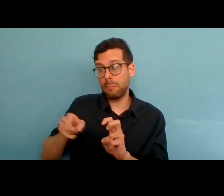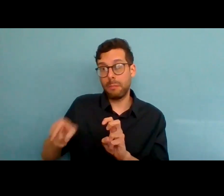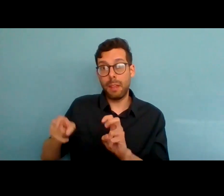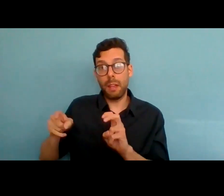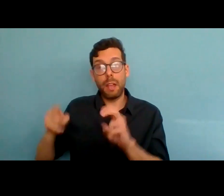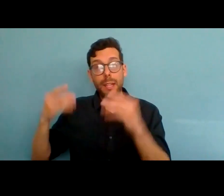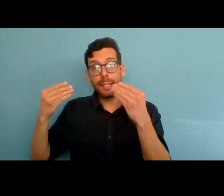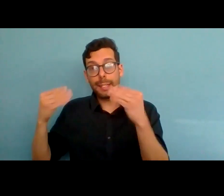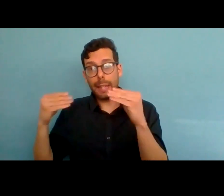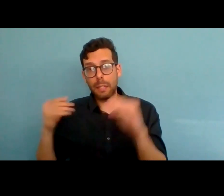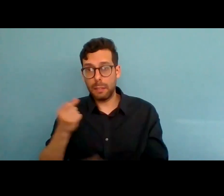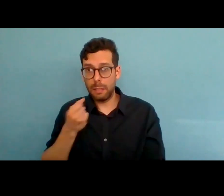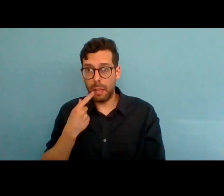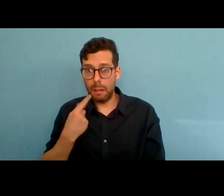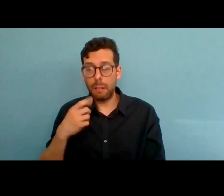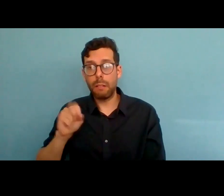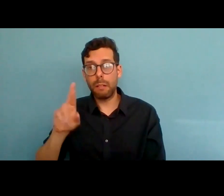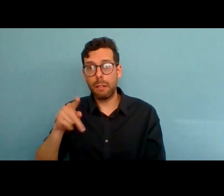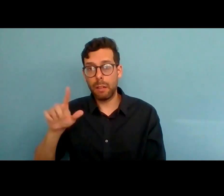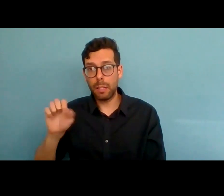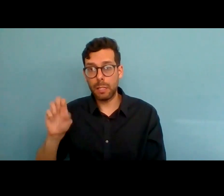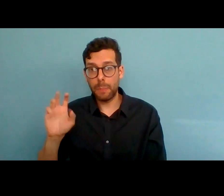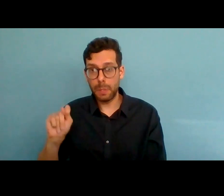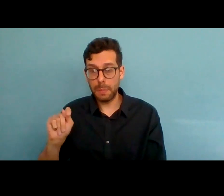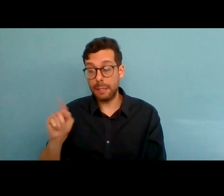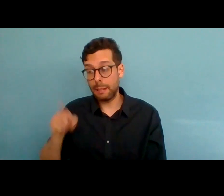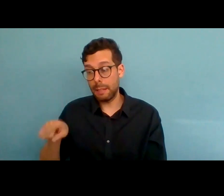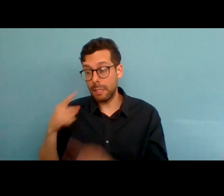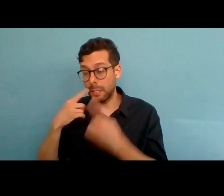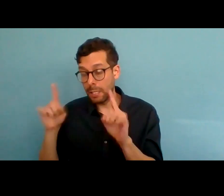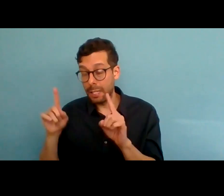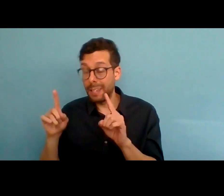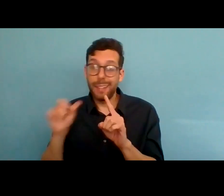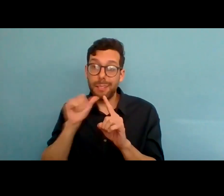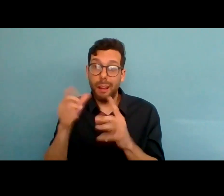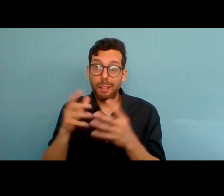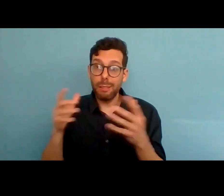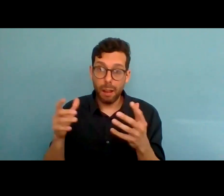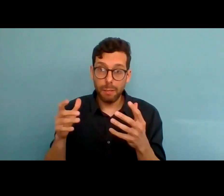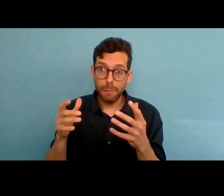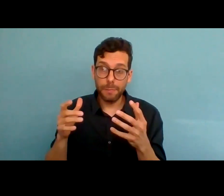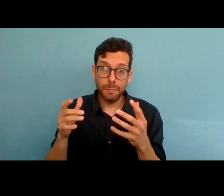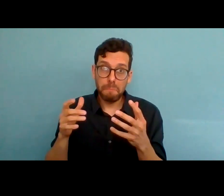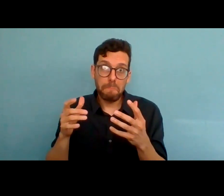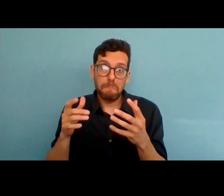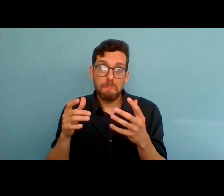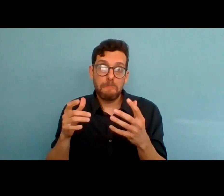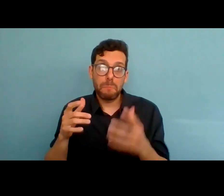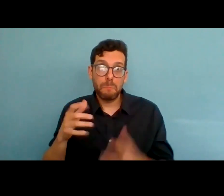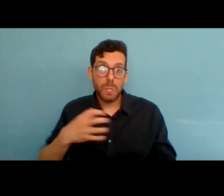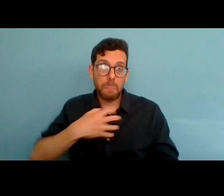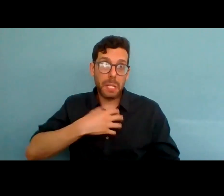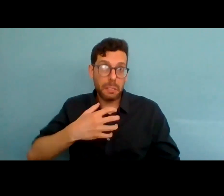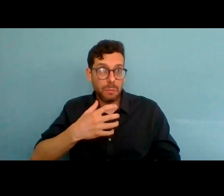them regulated by the Food and Drug Administration. So I think that's one answer. I'm sure there are many, many other answers, but I definitely think